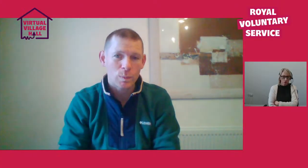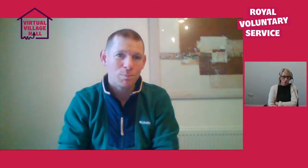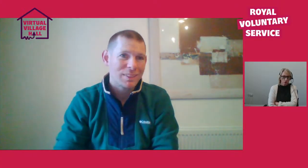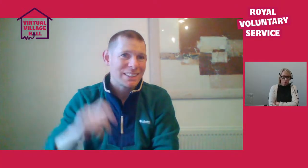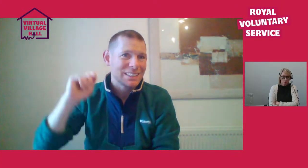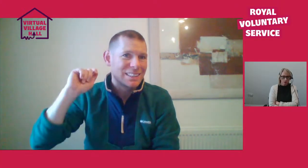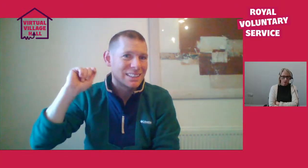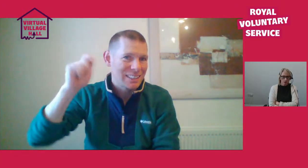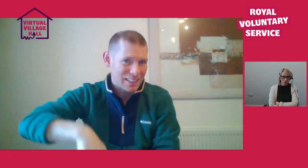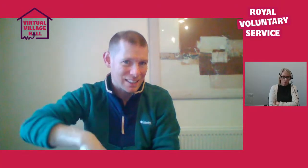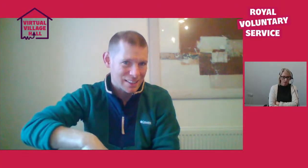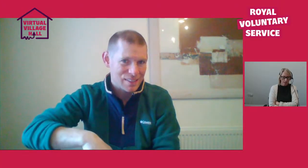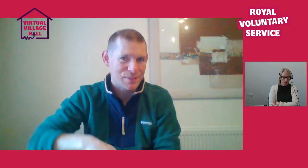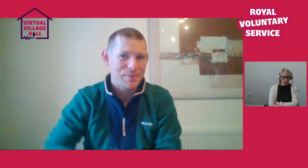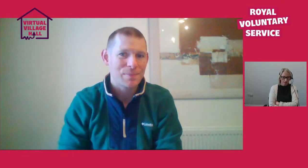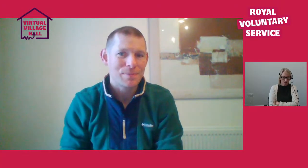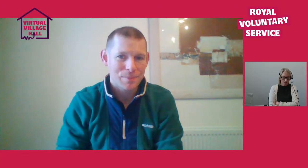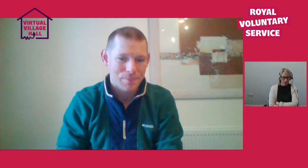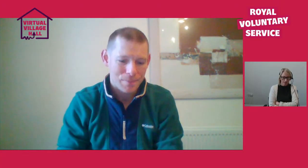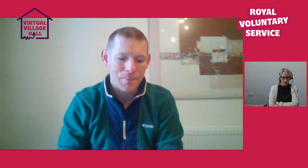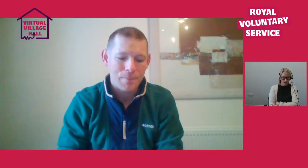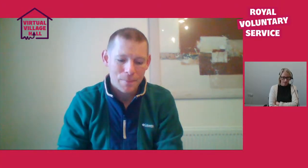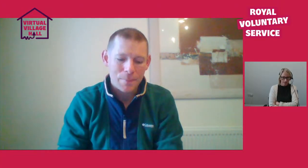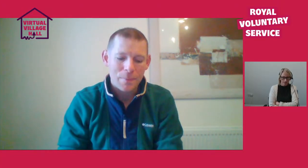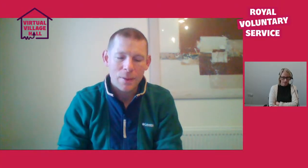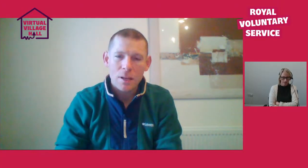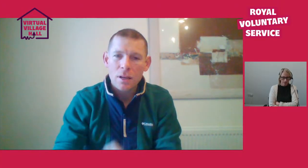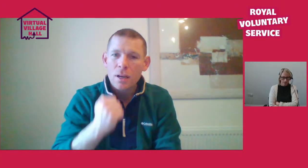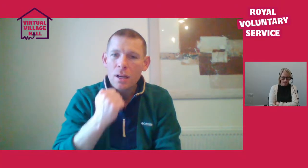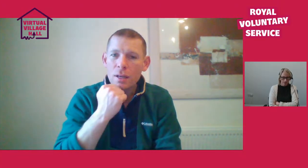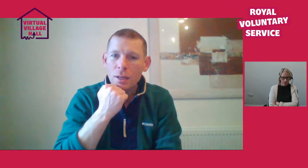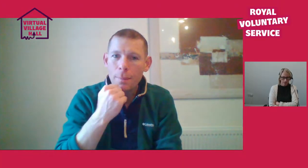Number 2 was tennis.